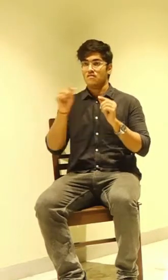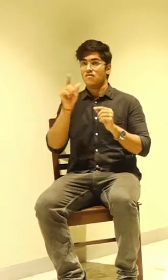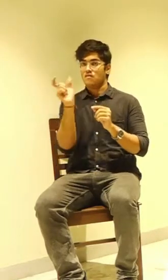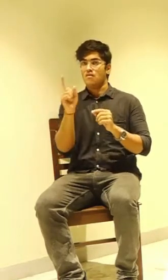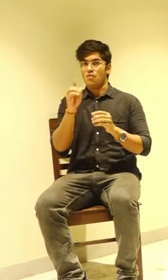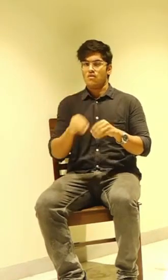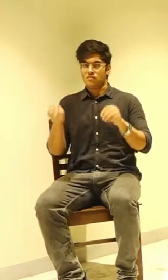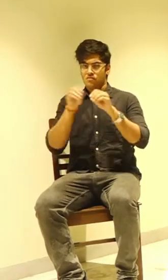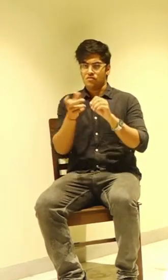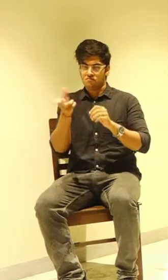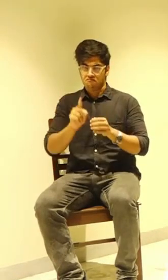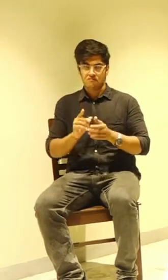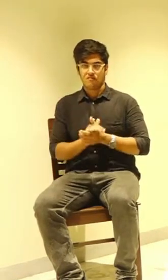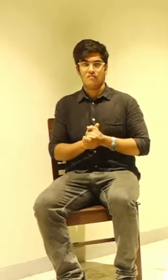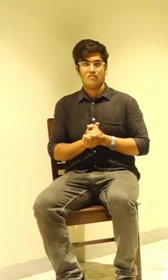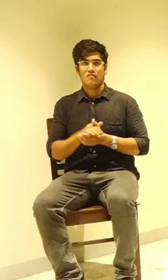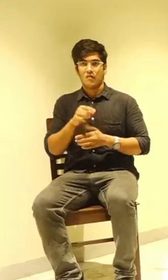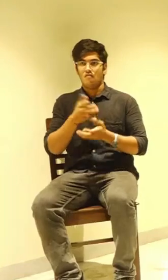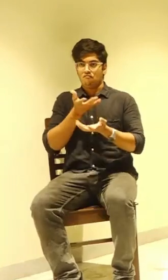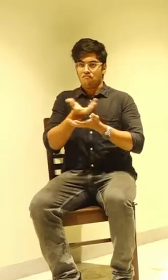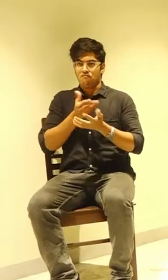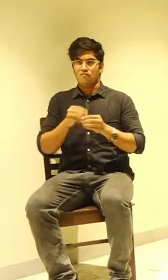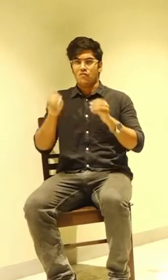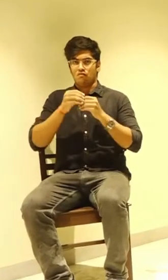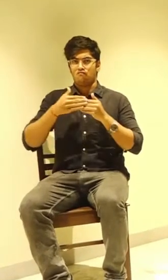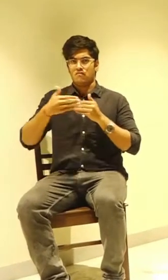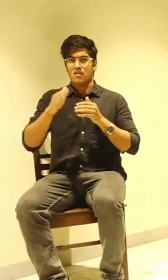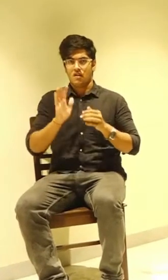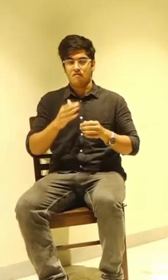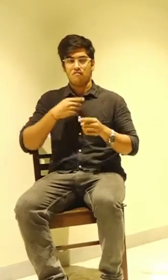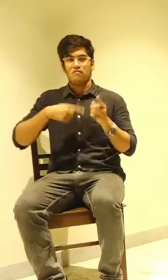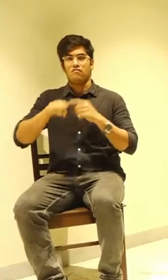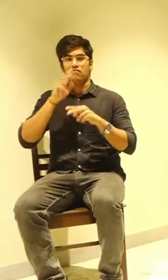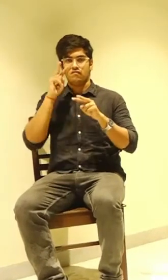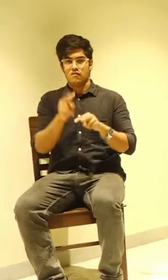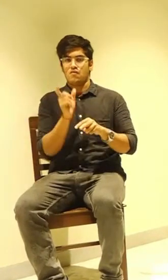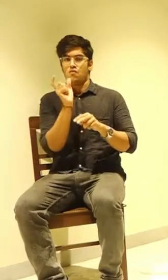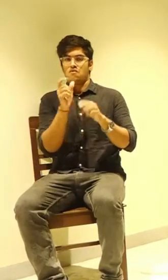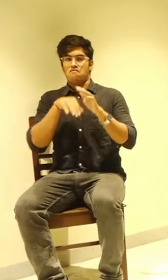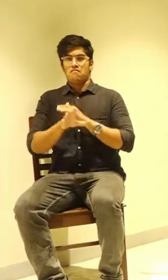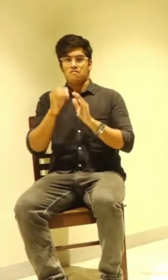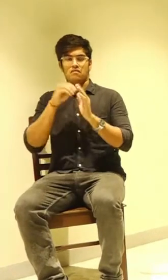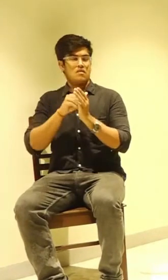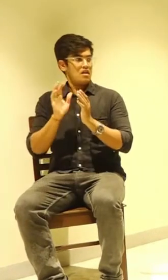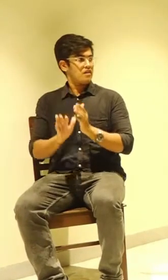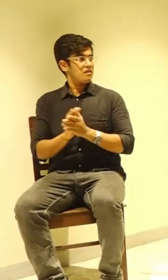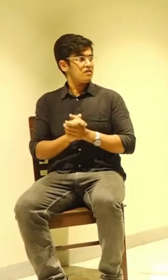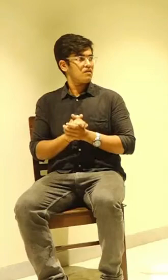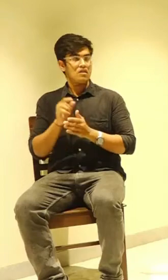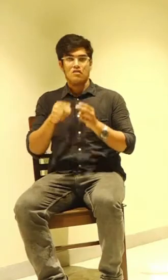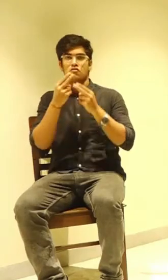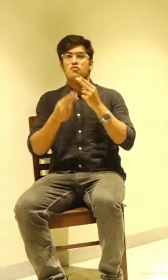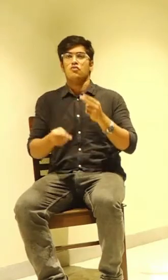more, because as the discussion goes forward, we'll realize that it is in the words exactly that the whole story is